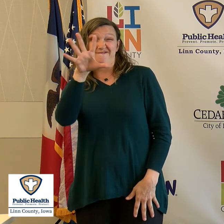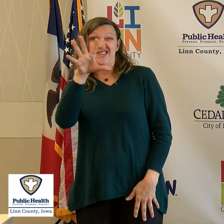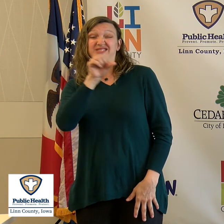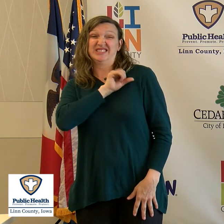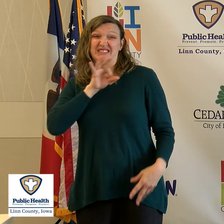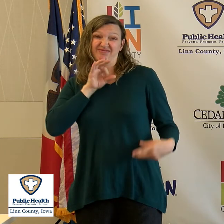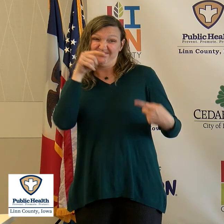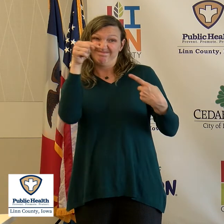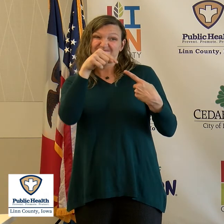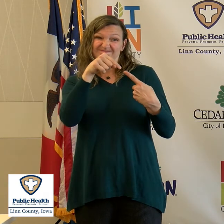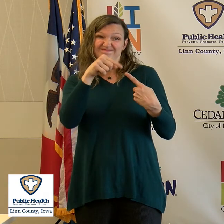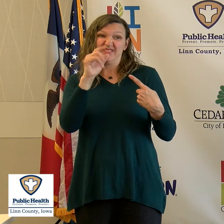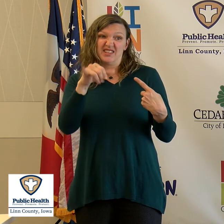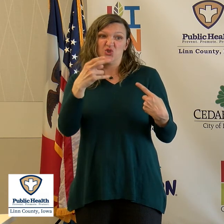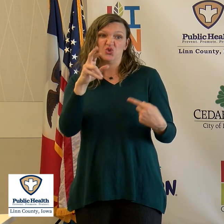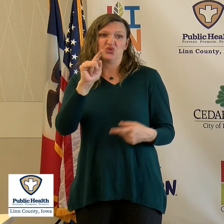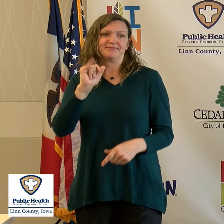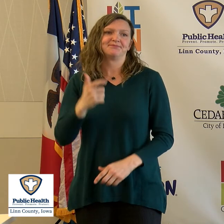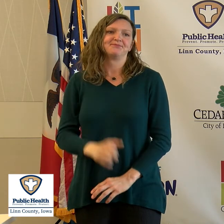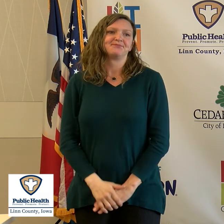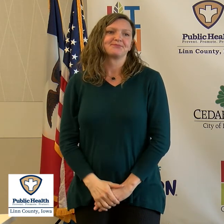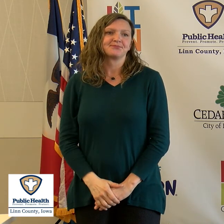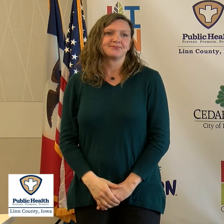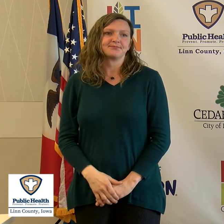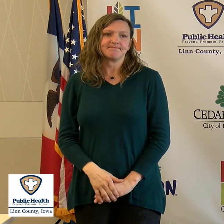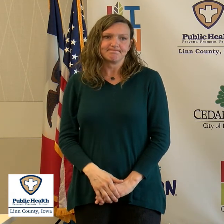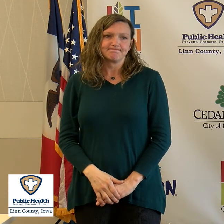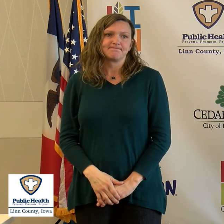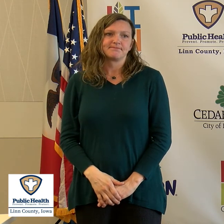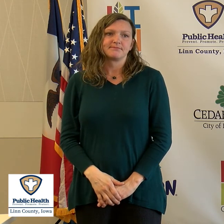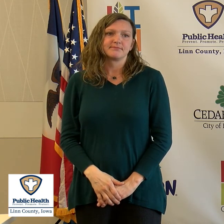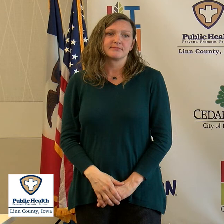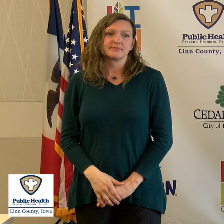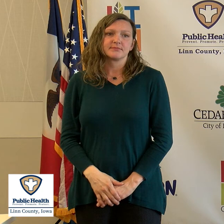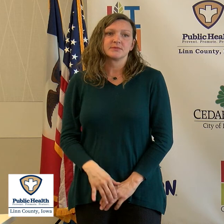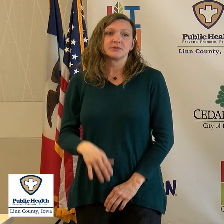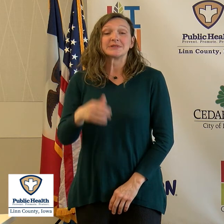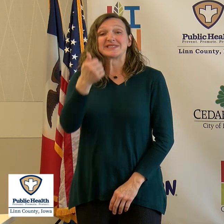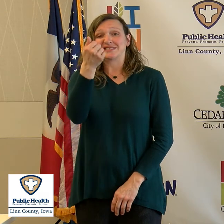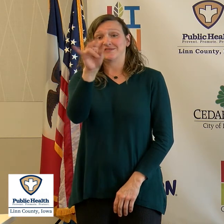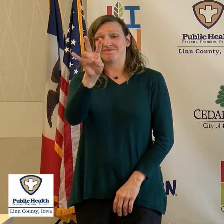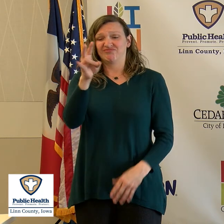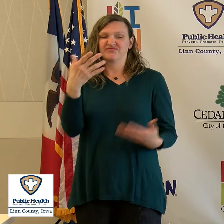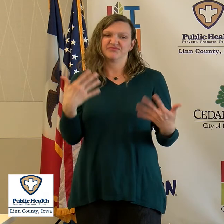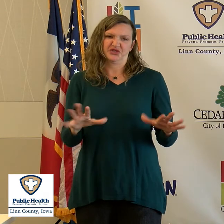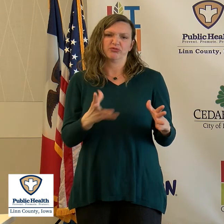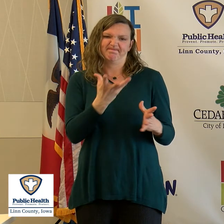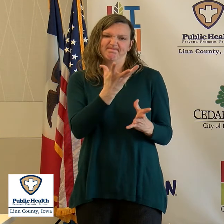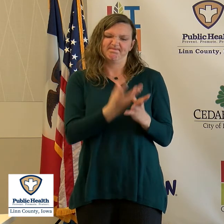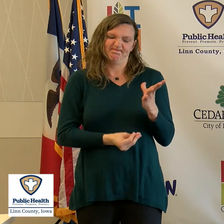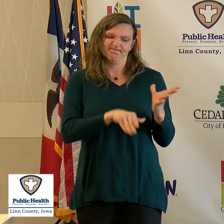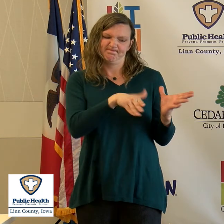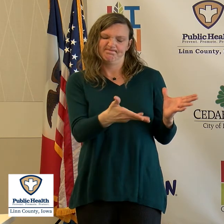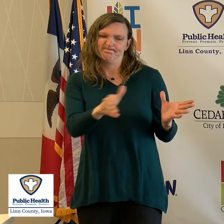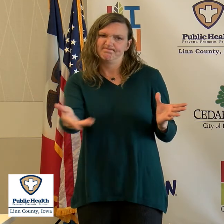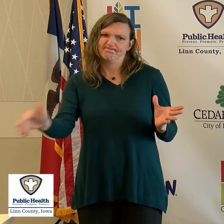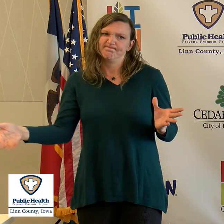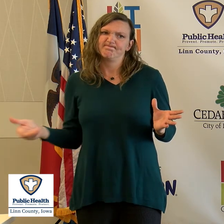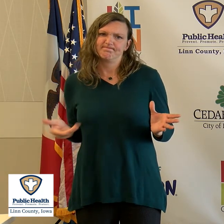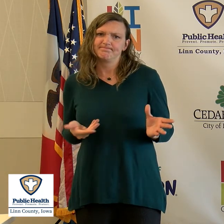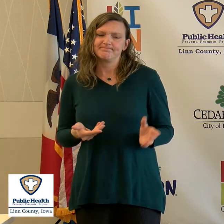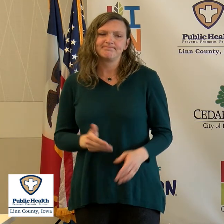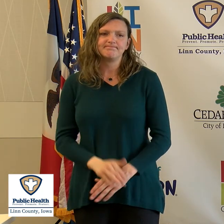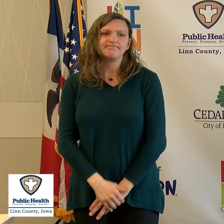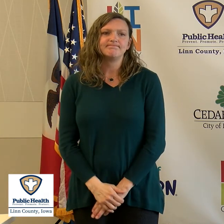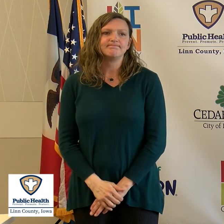and residents have tested positive. 17 of those residents have died, and 27 residents have